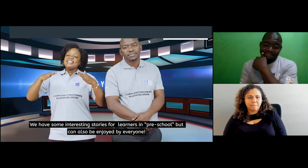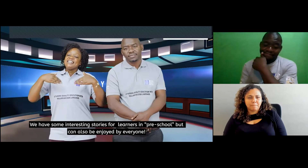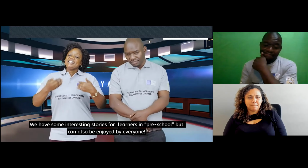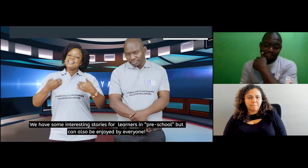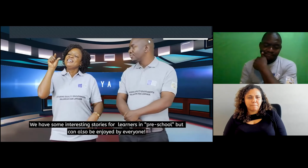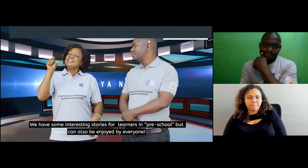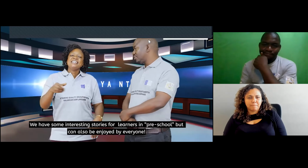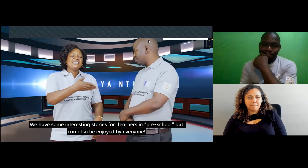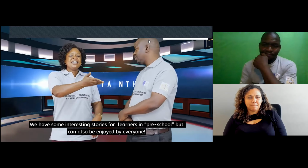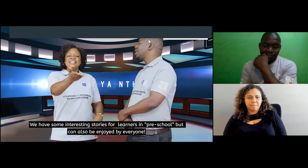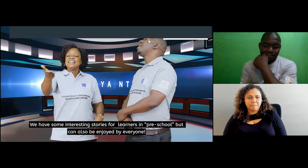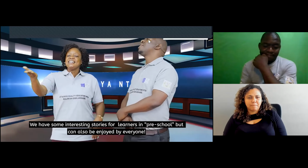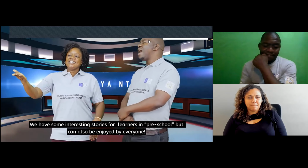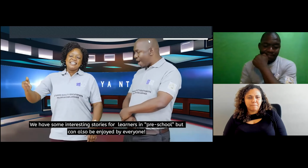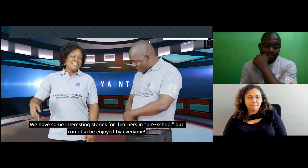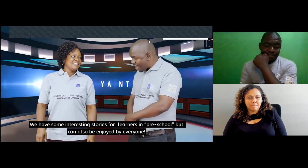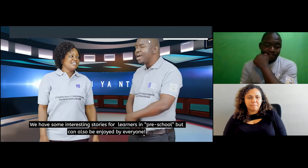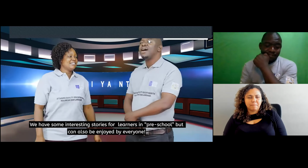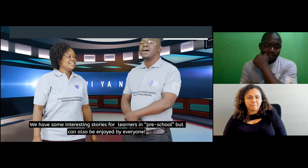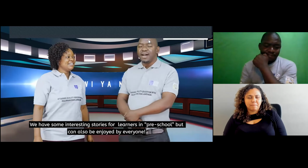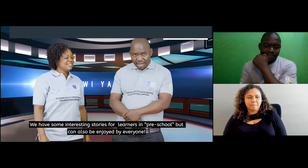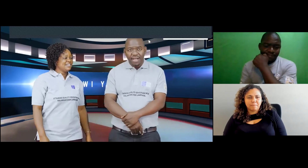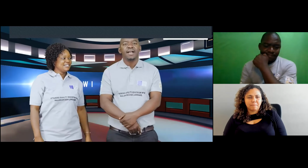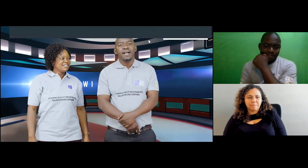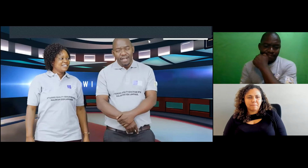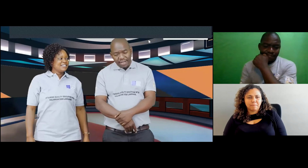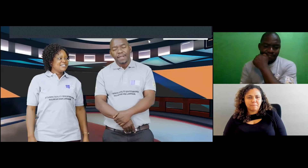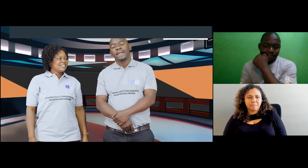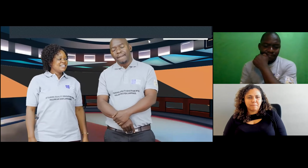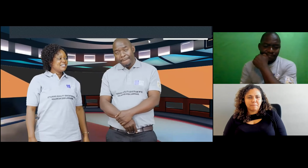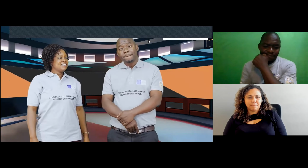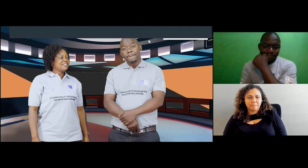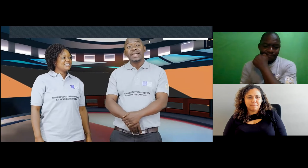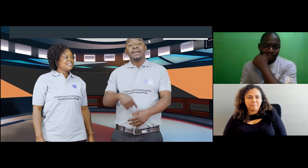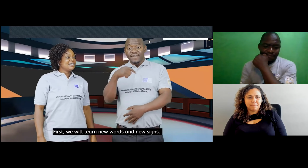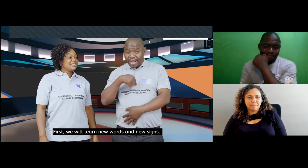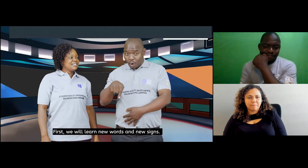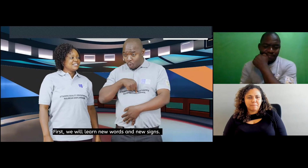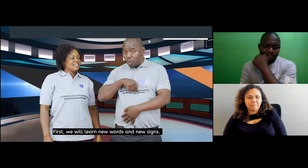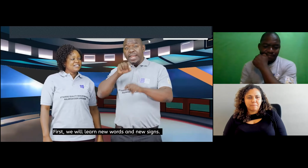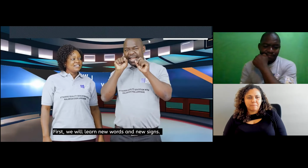komanso nkhanizi ndi zosangalatsa kwa wina aliyense.